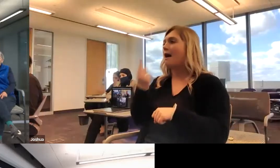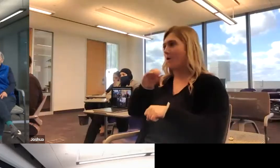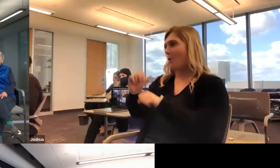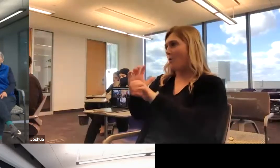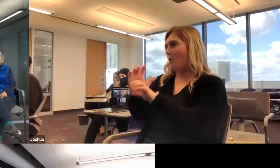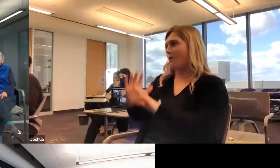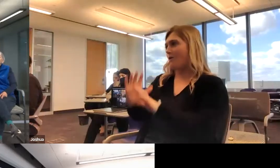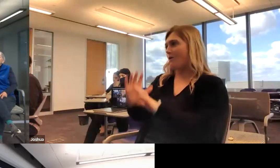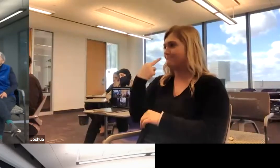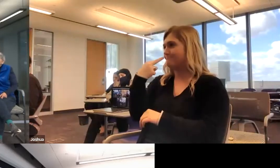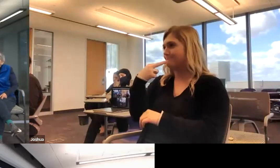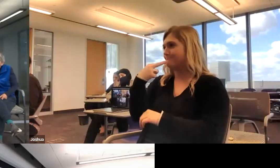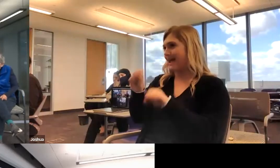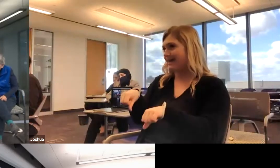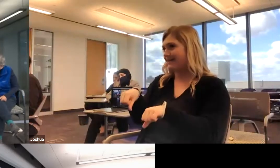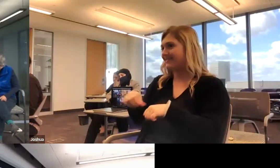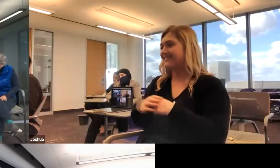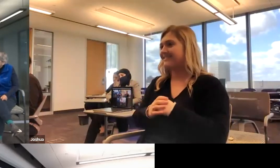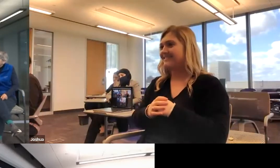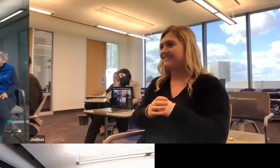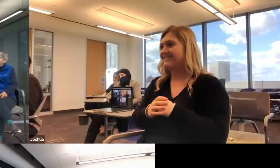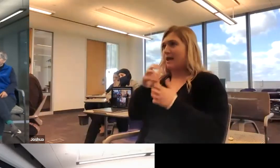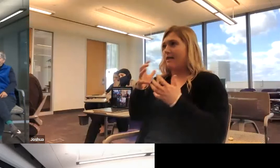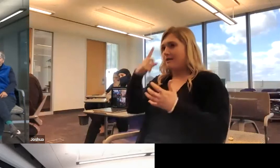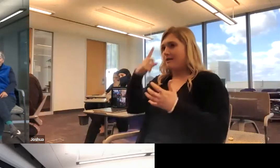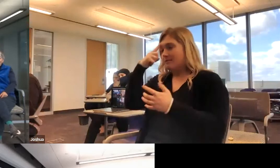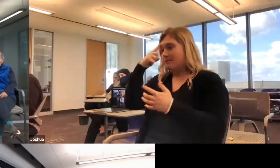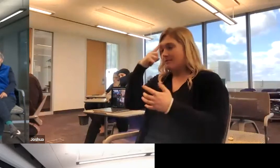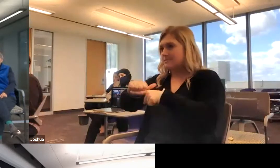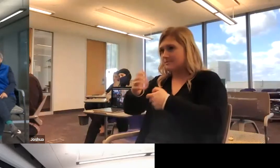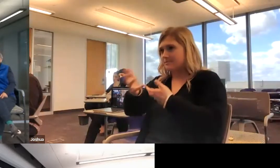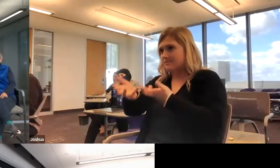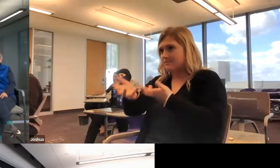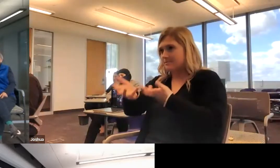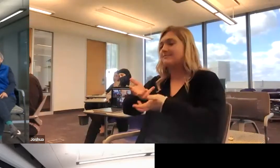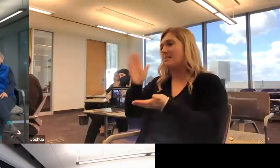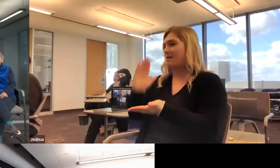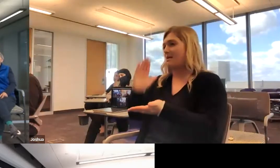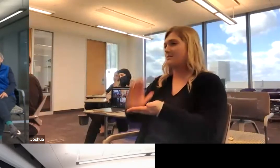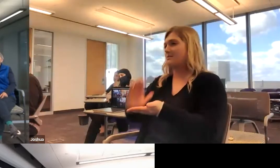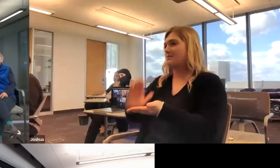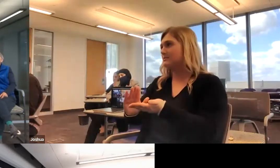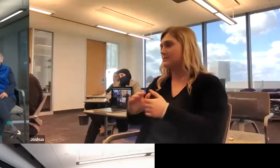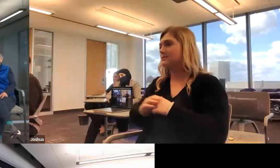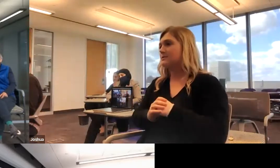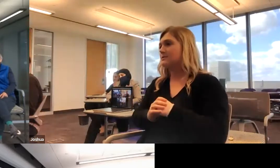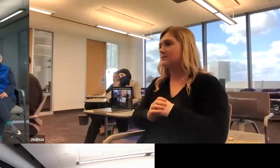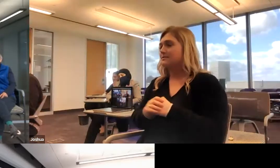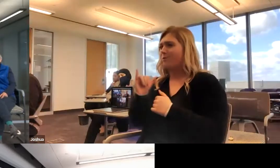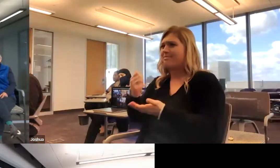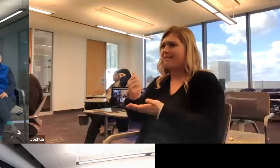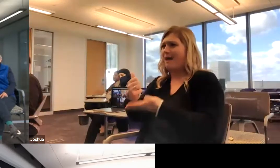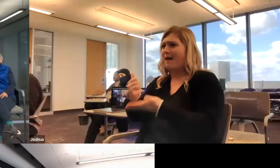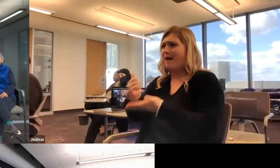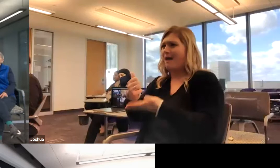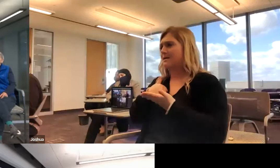better. Not taking as much mental effort to hear them. So that's